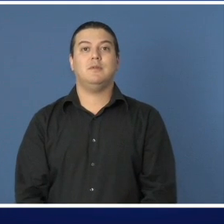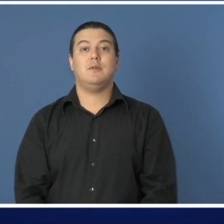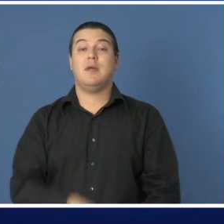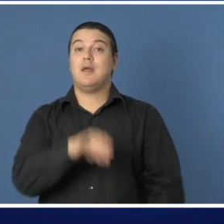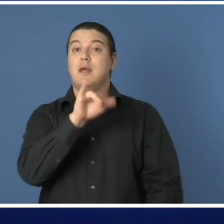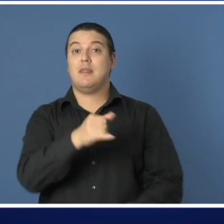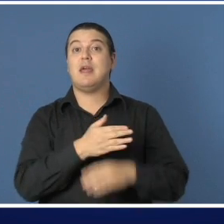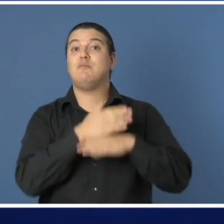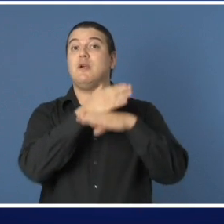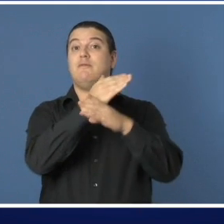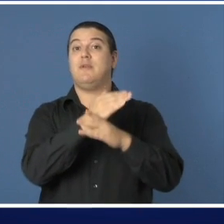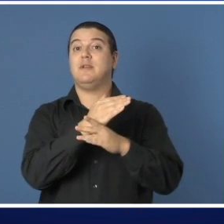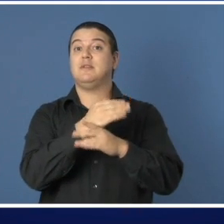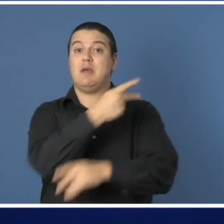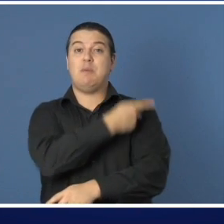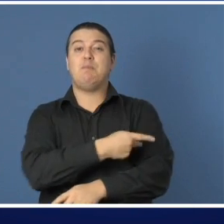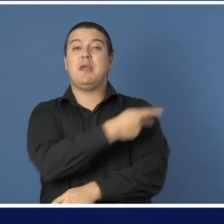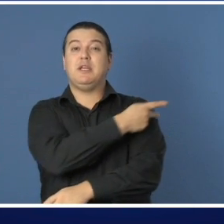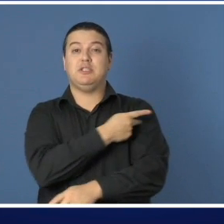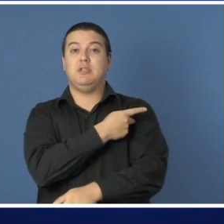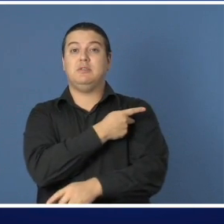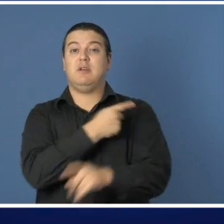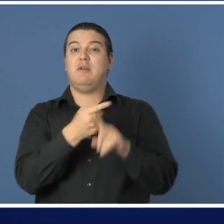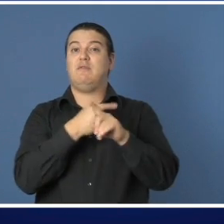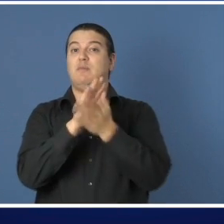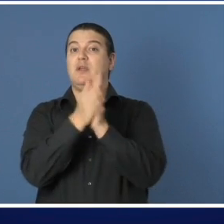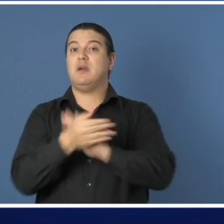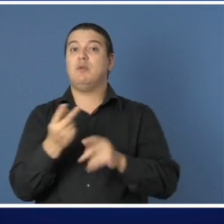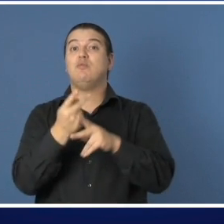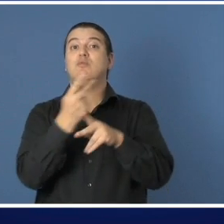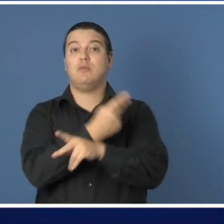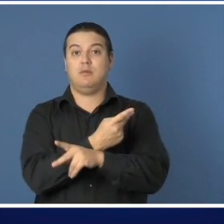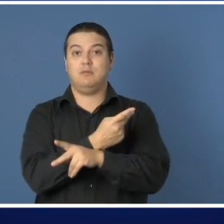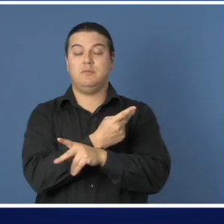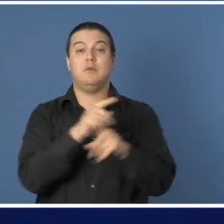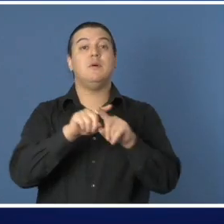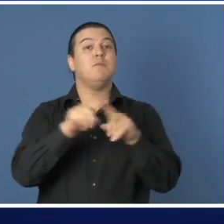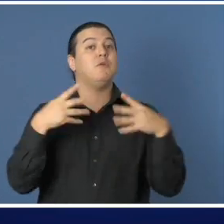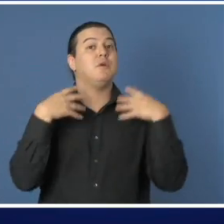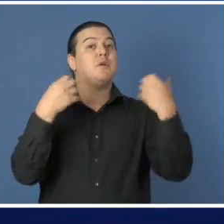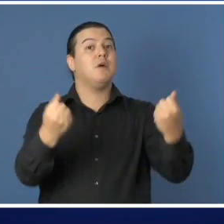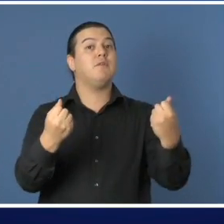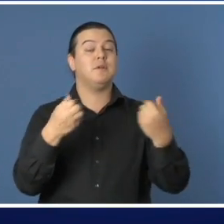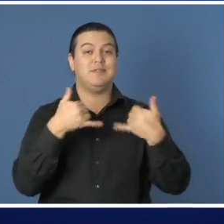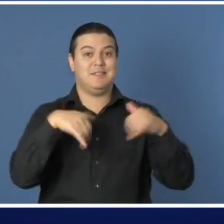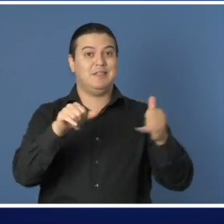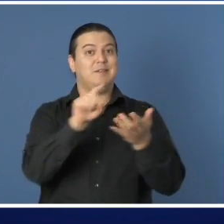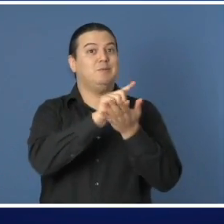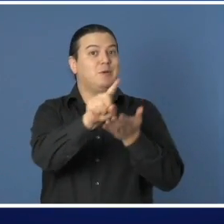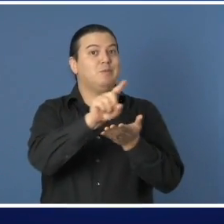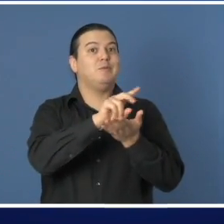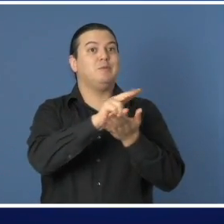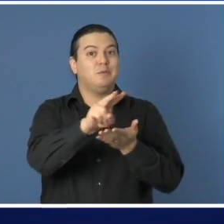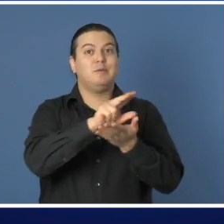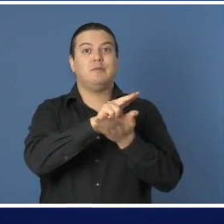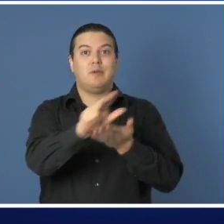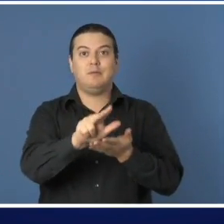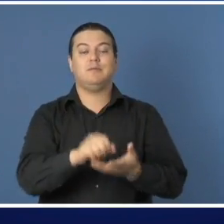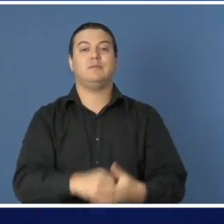This can prevent patients from worsening, but recovery still takes many weeks.